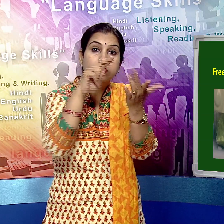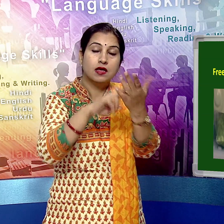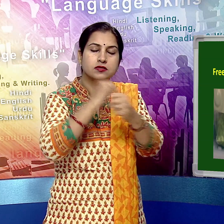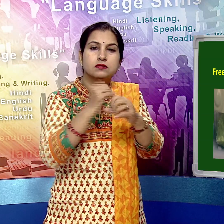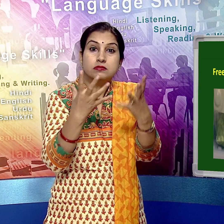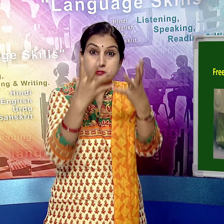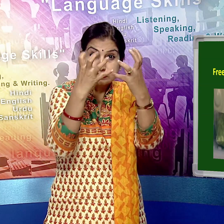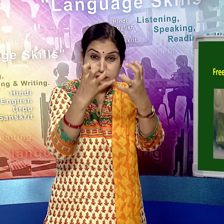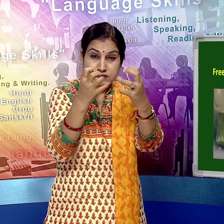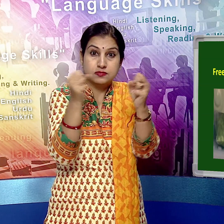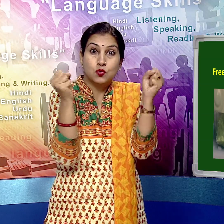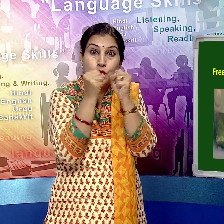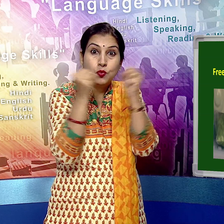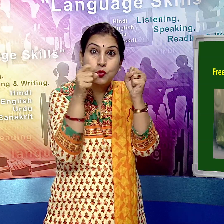Let's understand freezing.